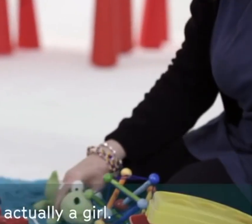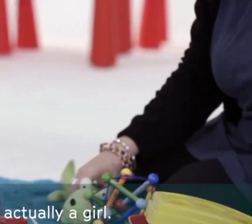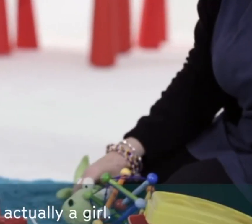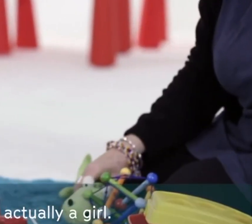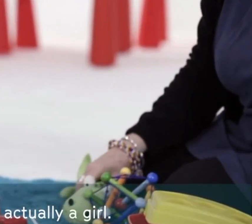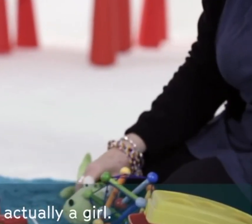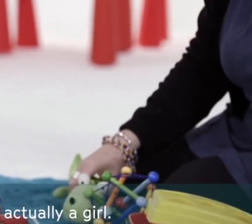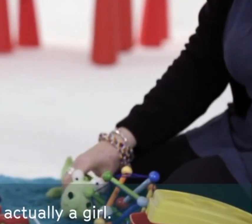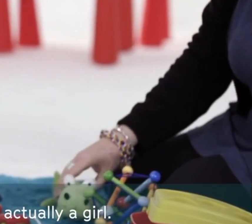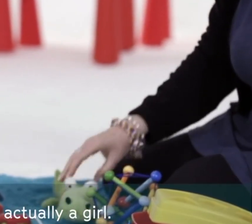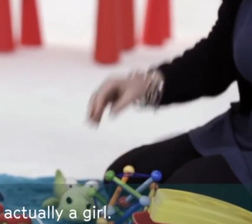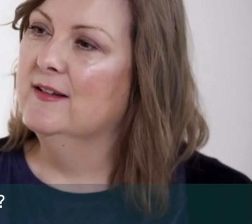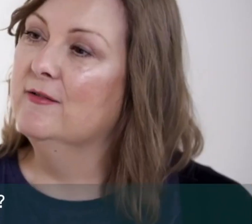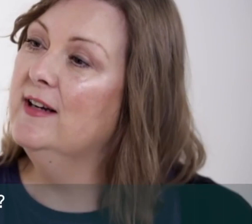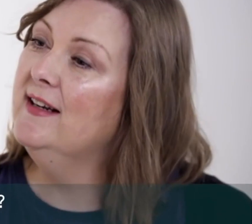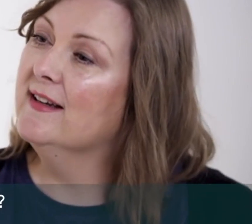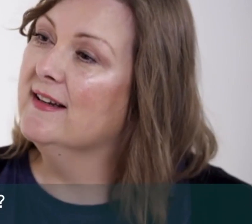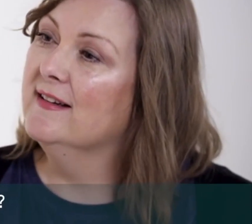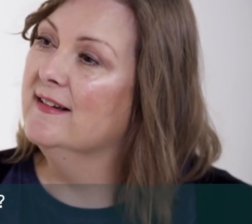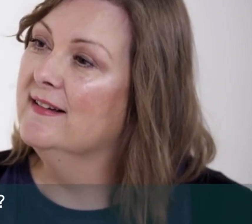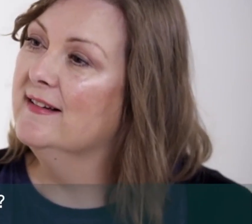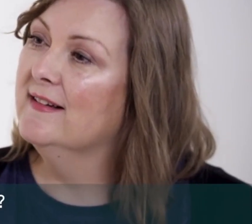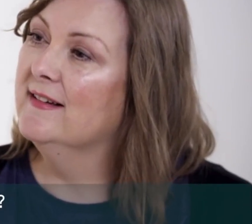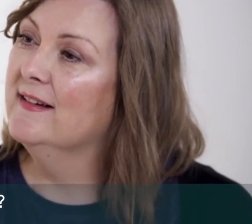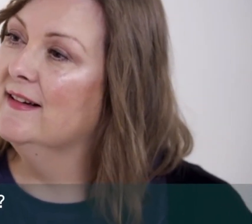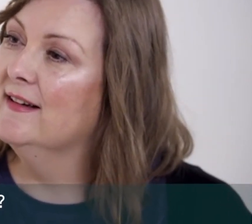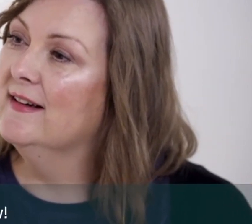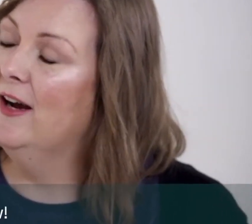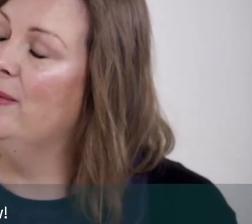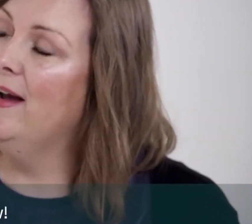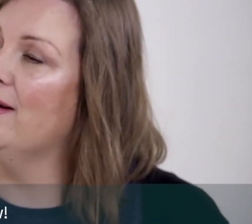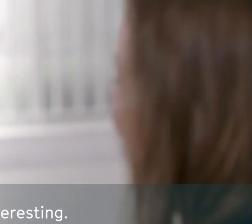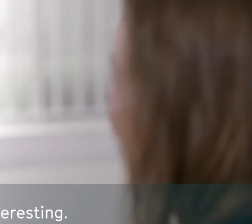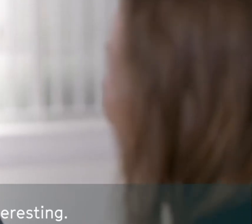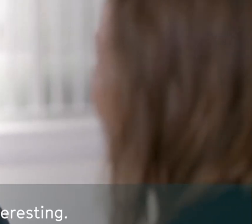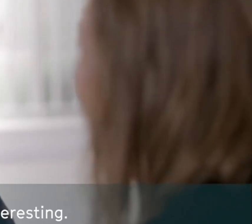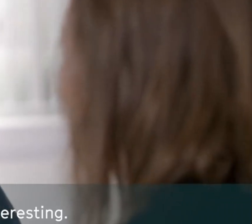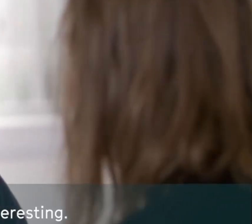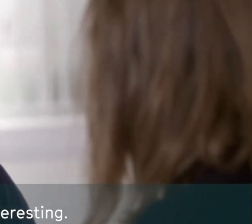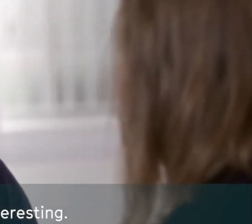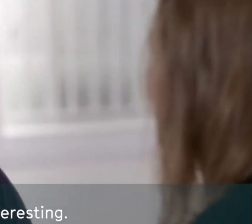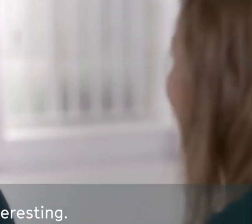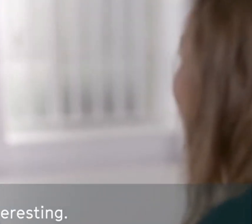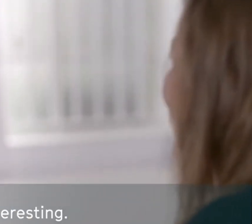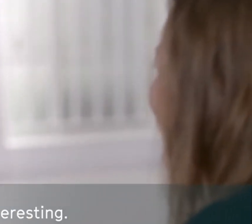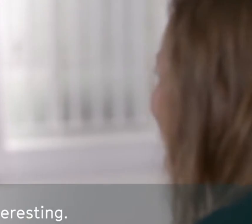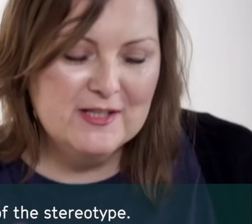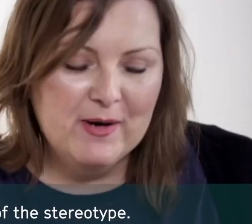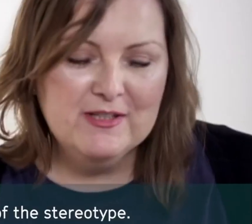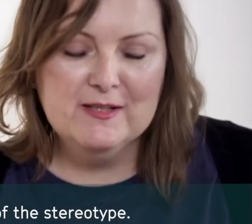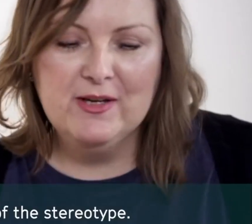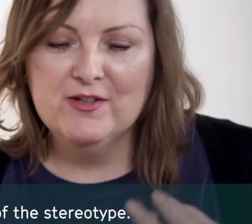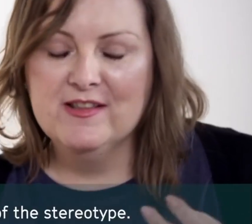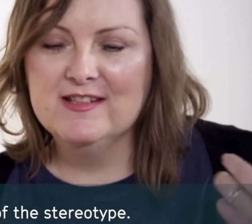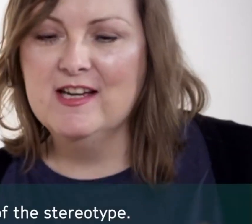was... If I tell you that he is actually a girl. Really? Yes. Oh, wow. That's really interesting. I